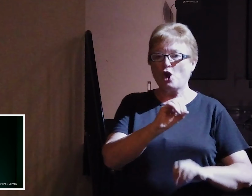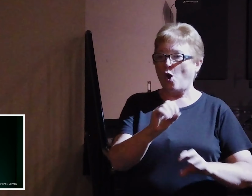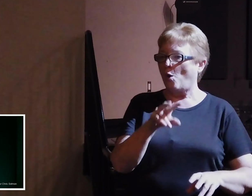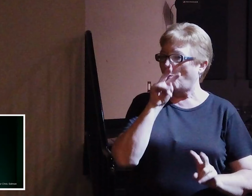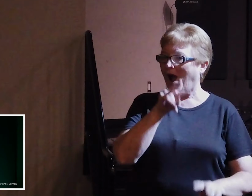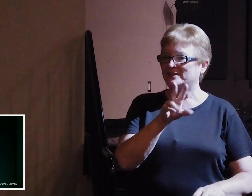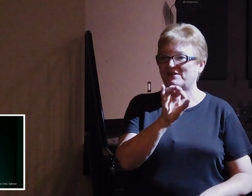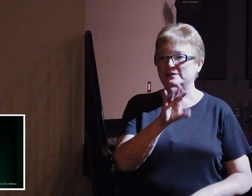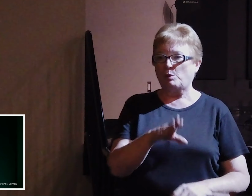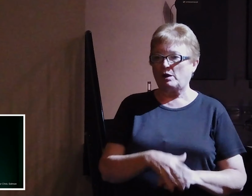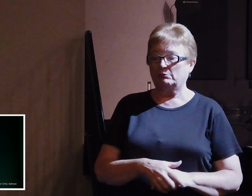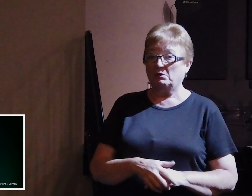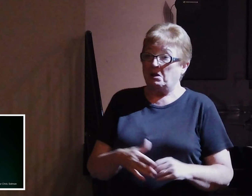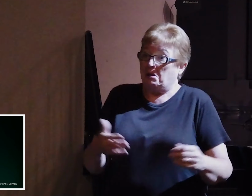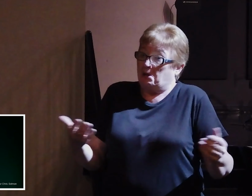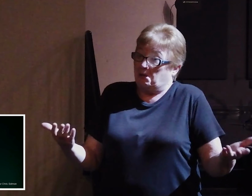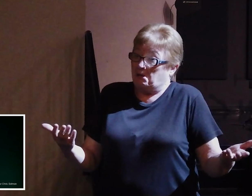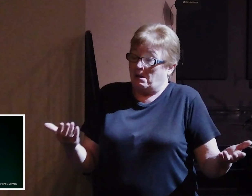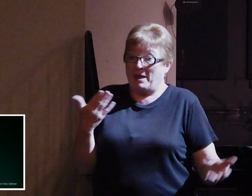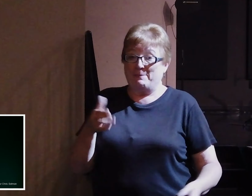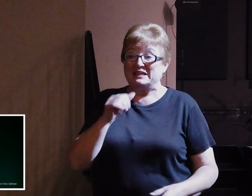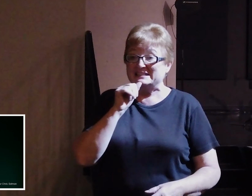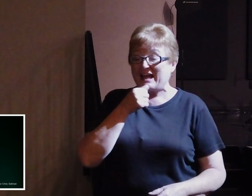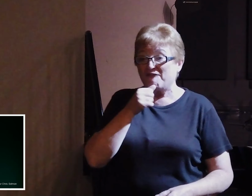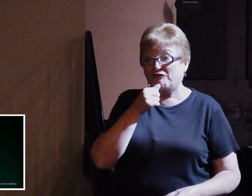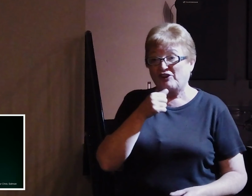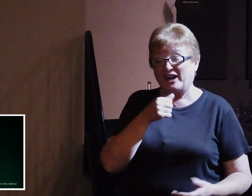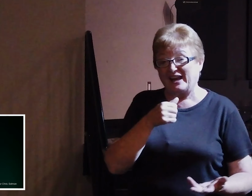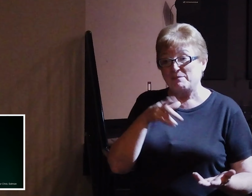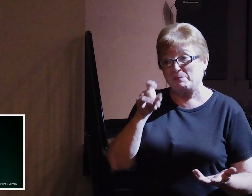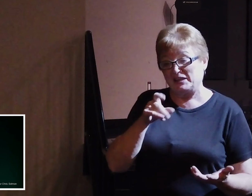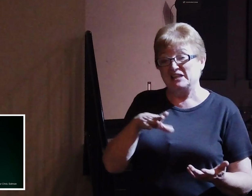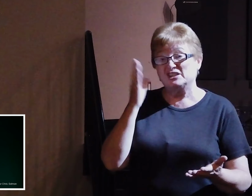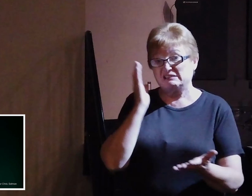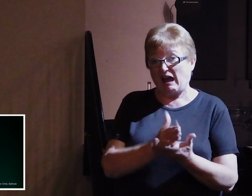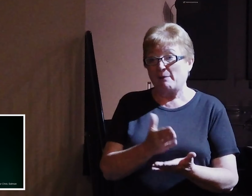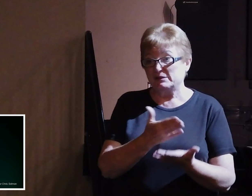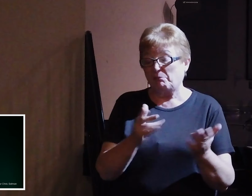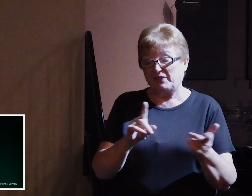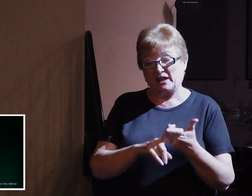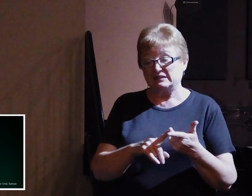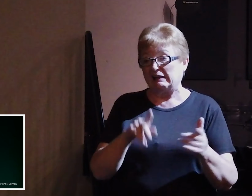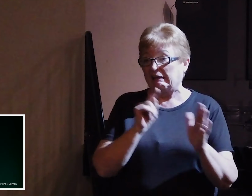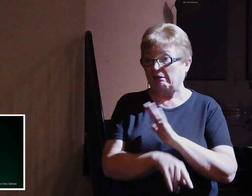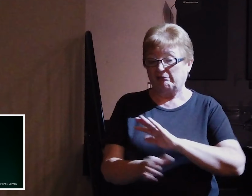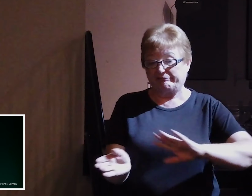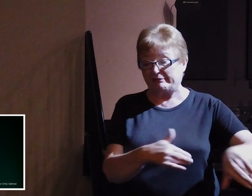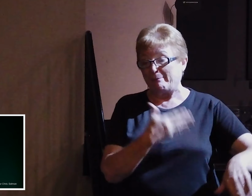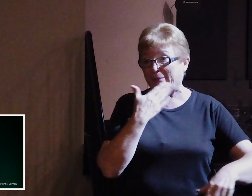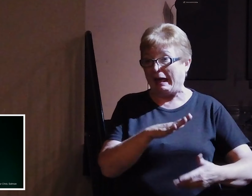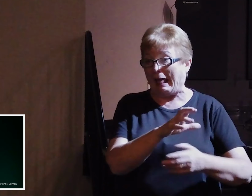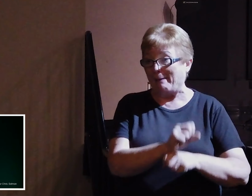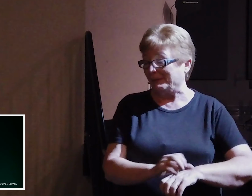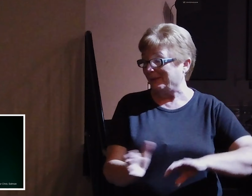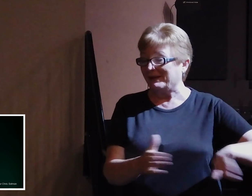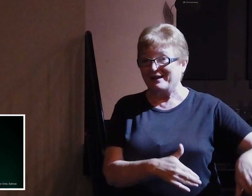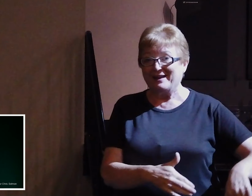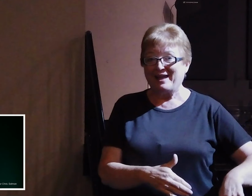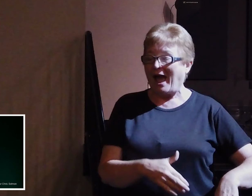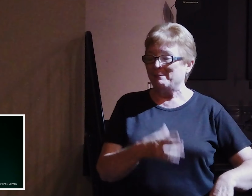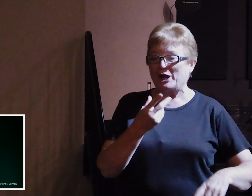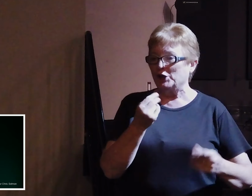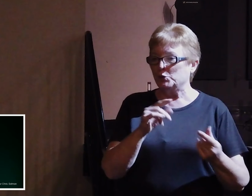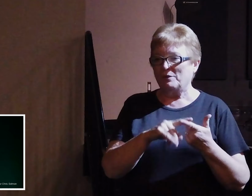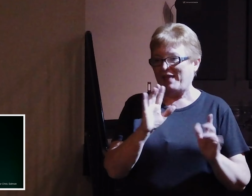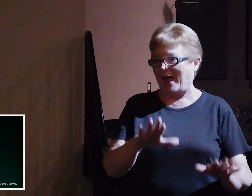Maybe suffering has caused you to turn back to some old habits that need to die. And the good thing is to kill off those habits. Say, I'm just not going to do that anymore. I'm not going to go